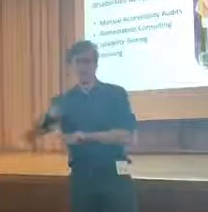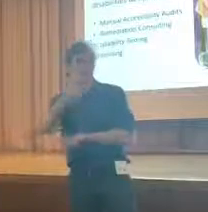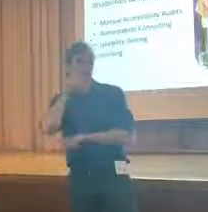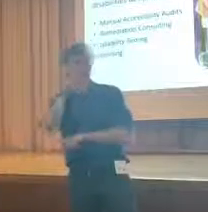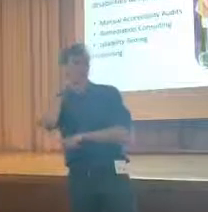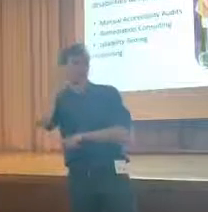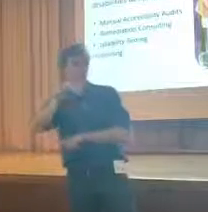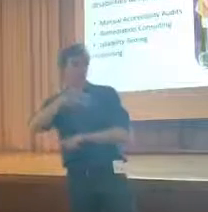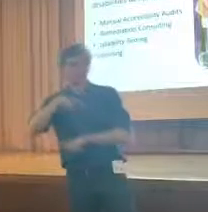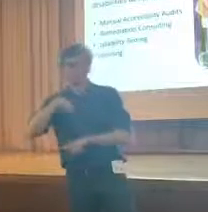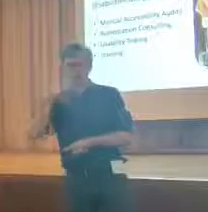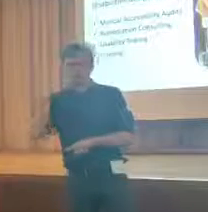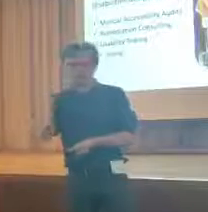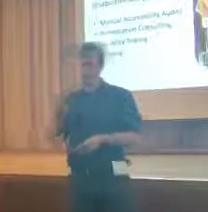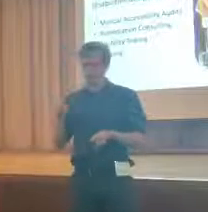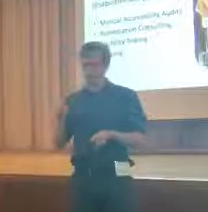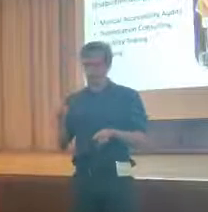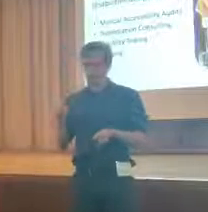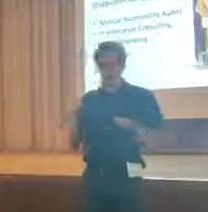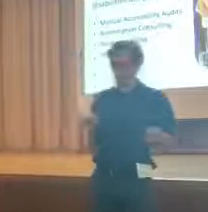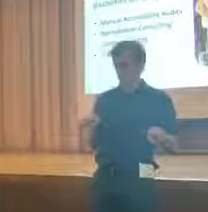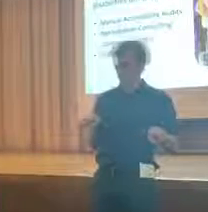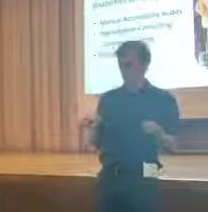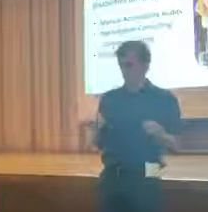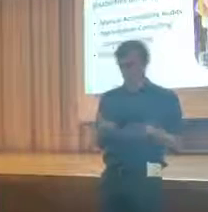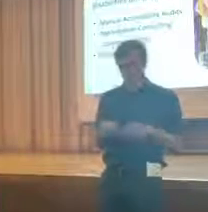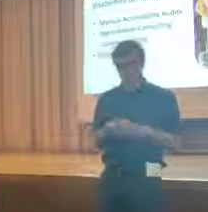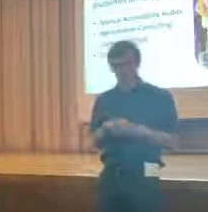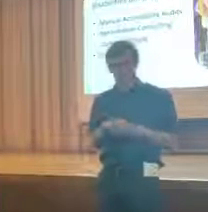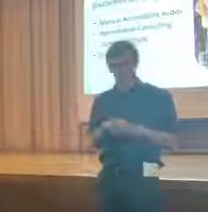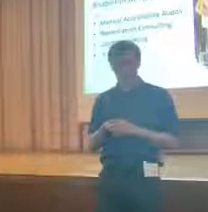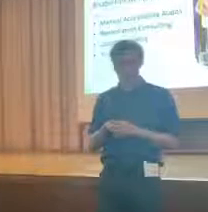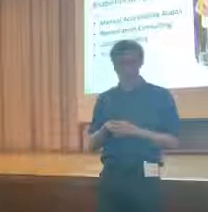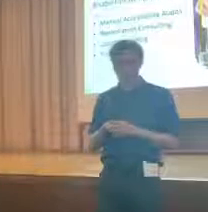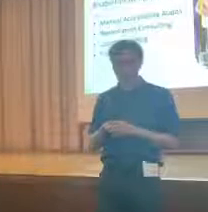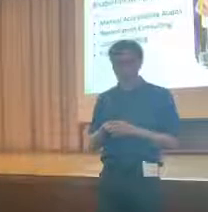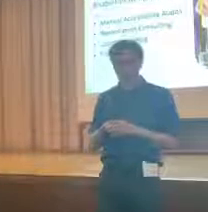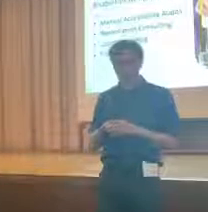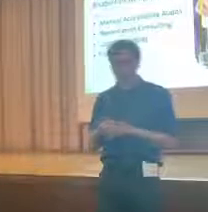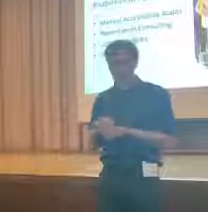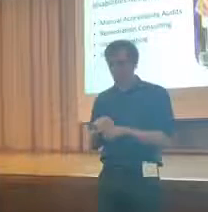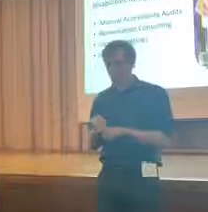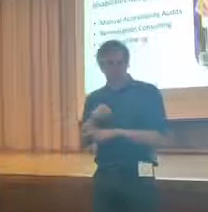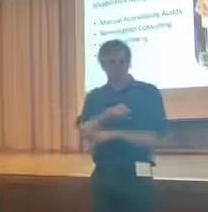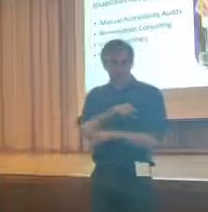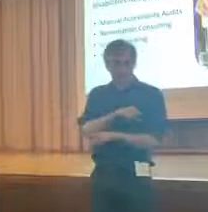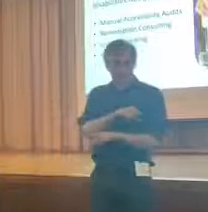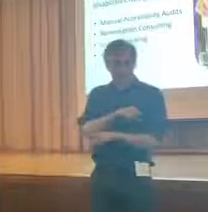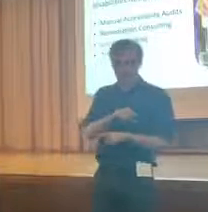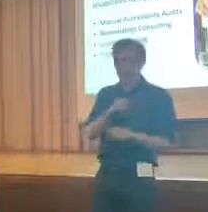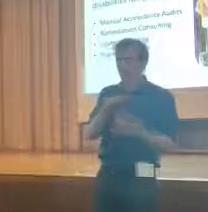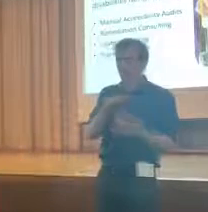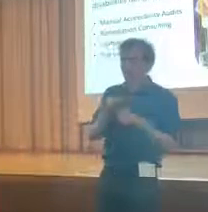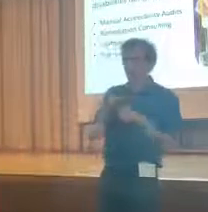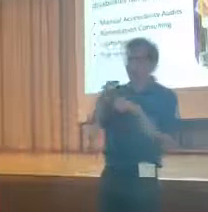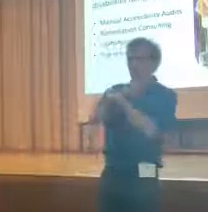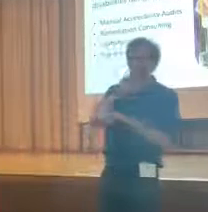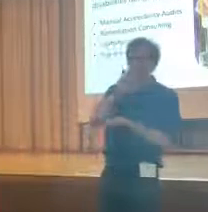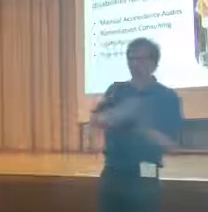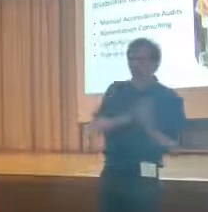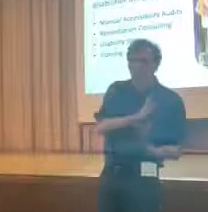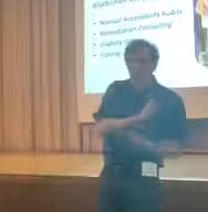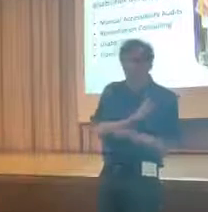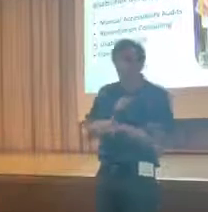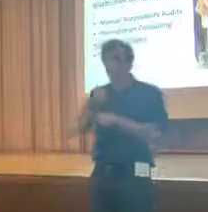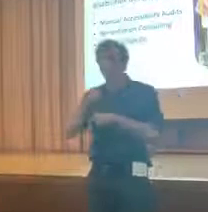people who were trying to help stakeholders and taxpayers. So out of that idea, WeCo